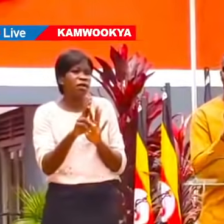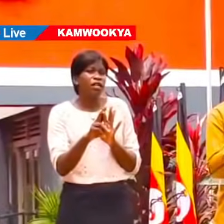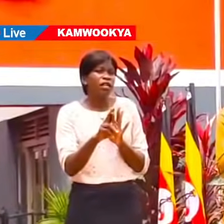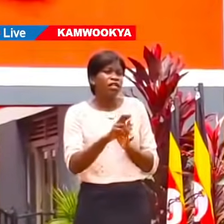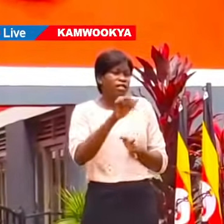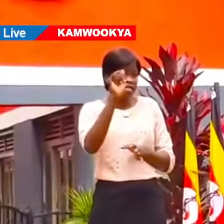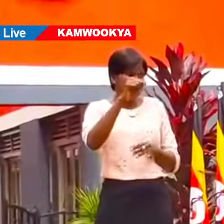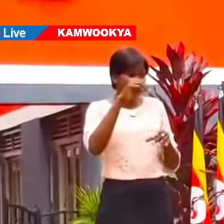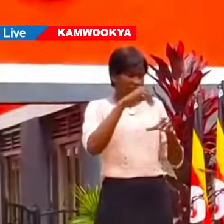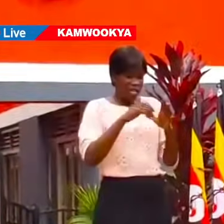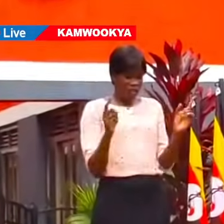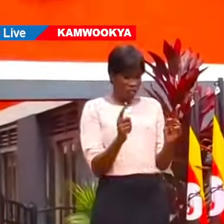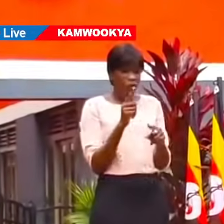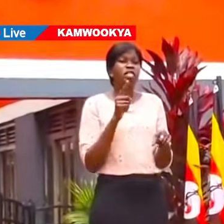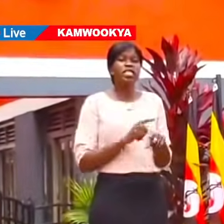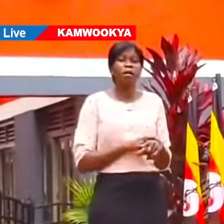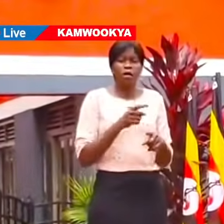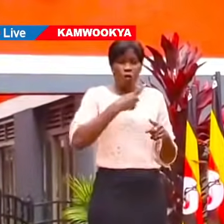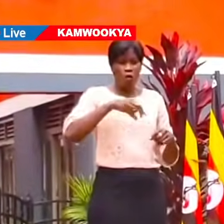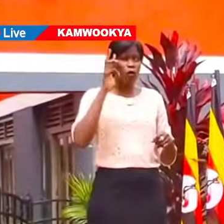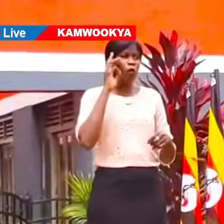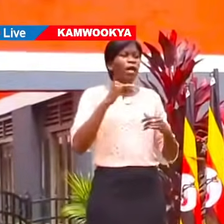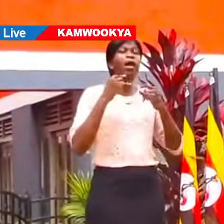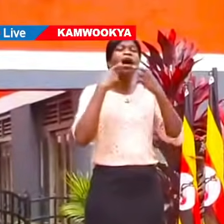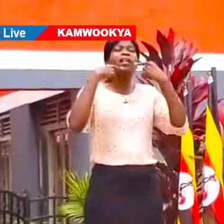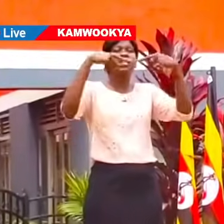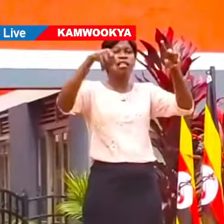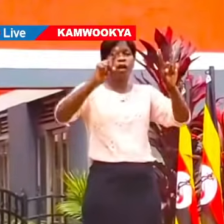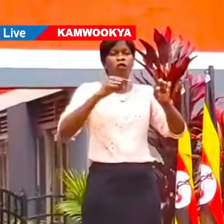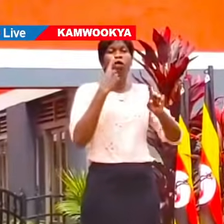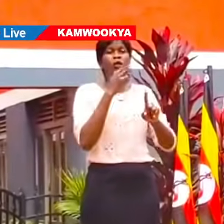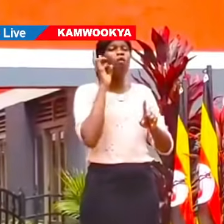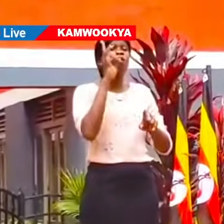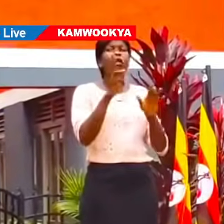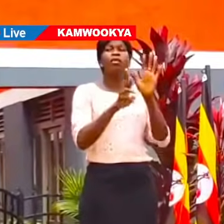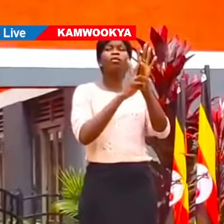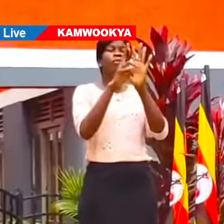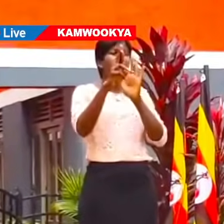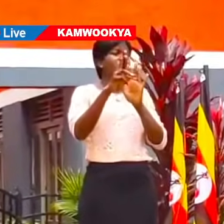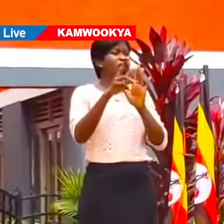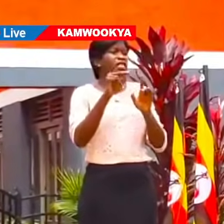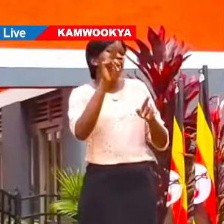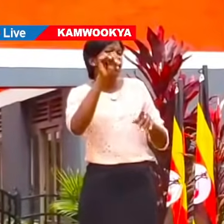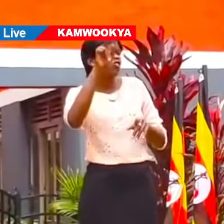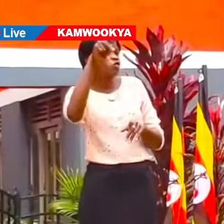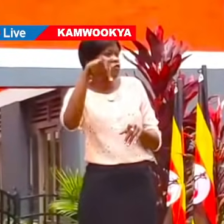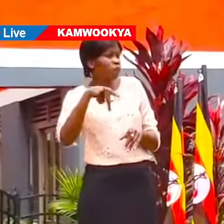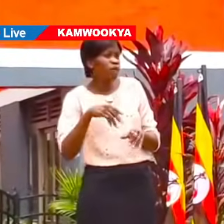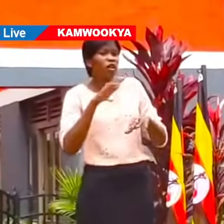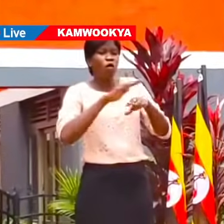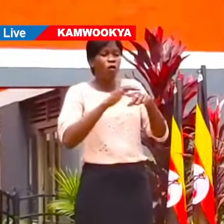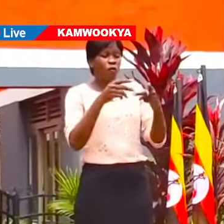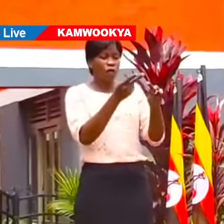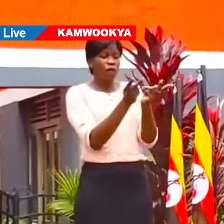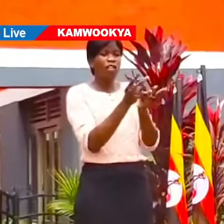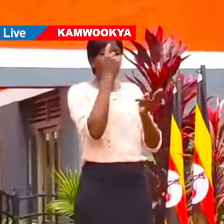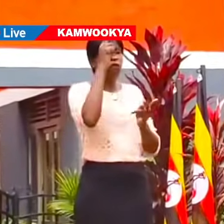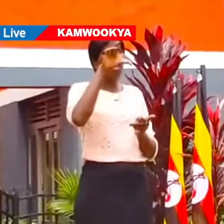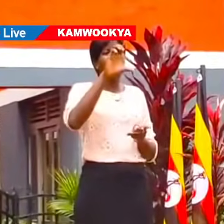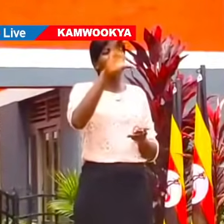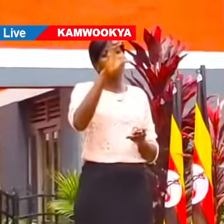nnyo, tujja kubanga tubanjulira ani agenda otukwatira bendera nga NUP mu kifo kya LC5